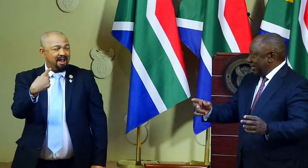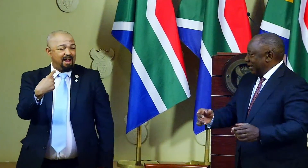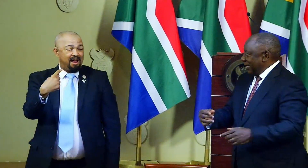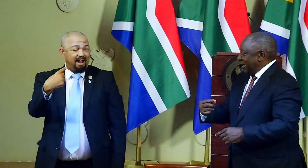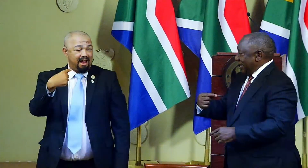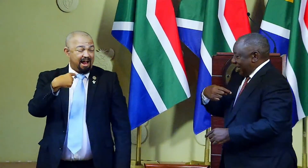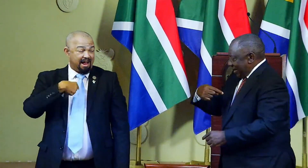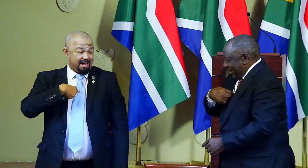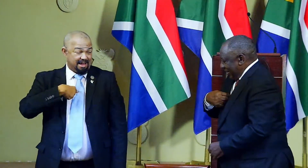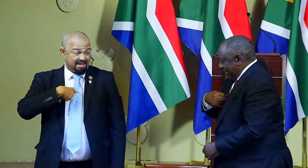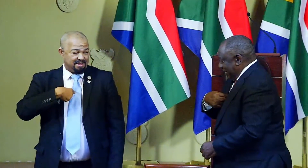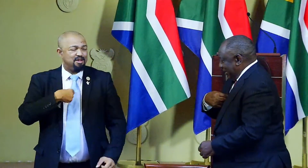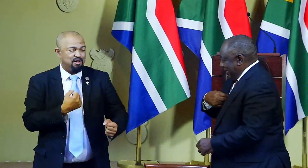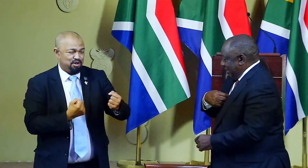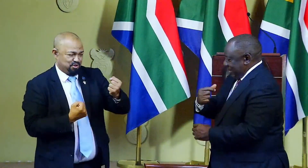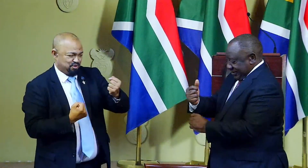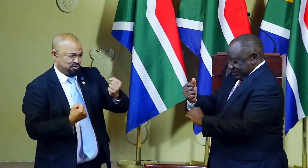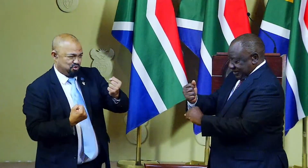Again, I